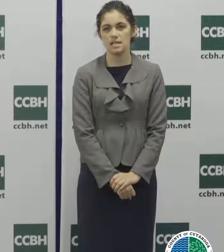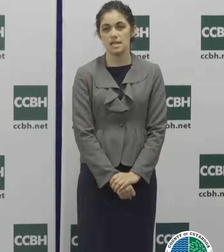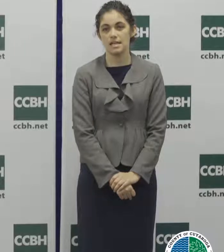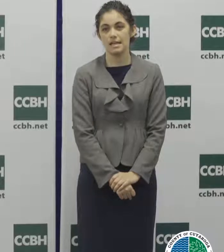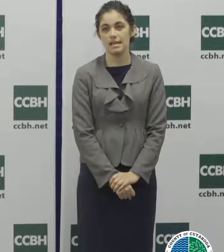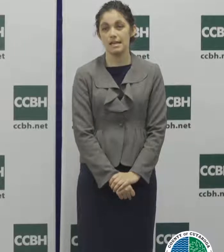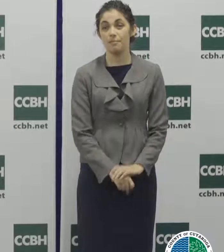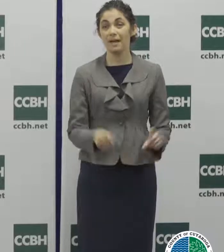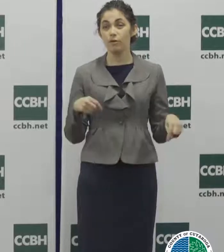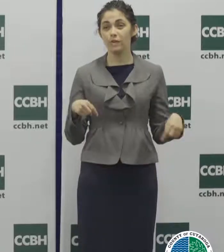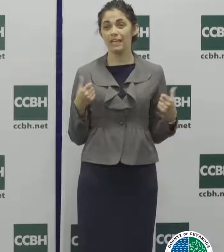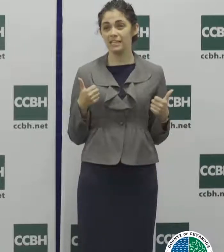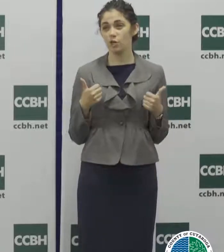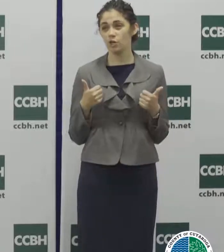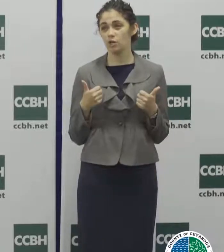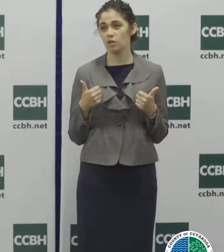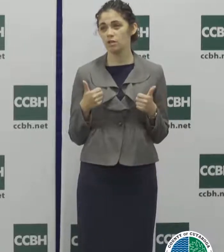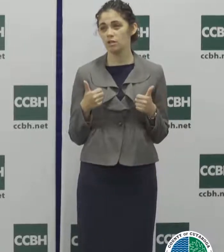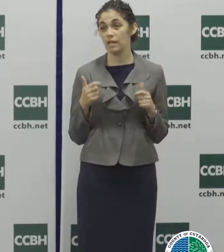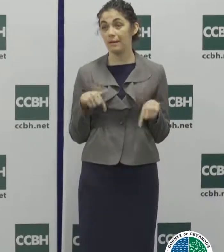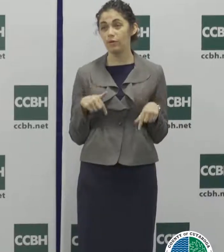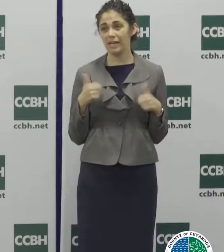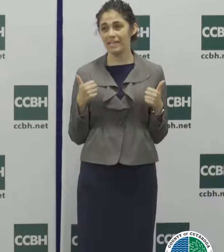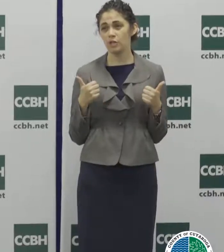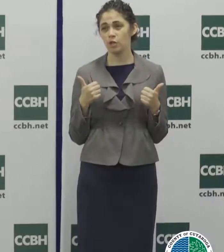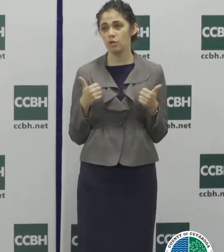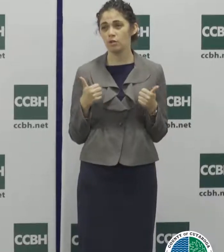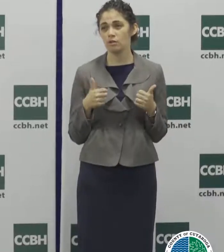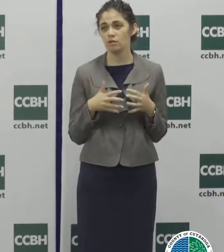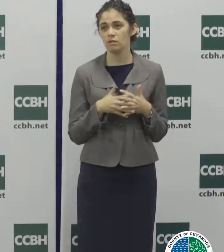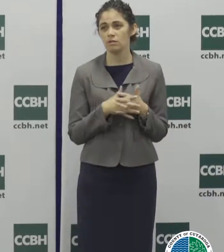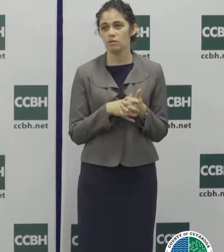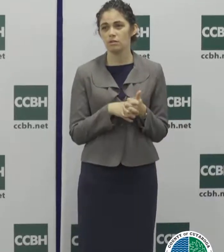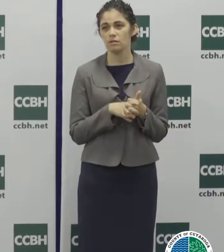about those. Very good. Am I okay here? Am I okay here?